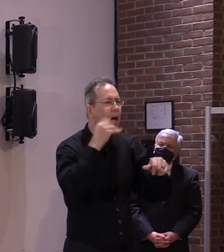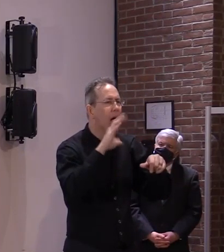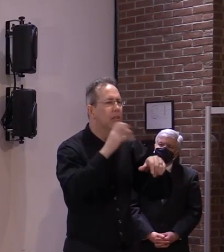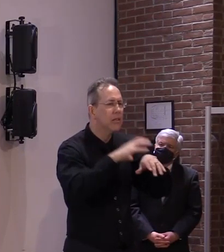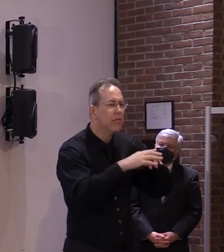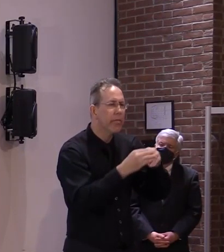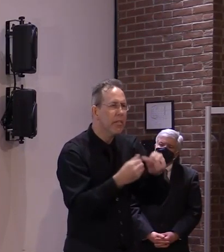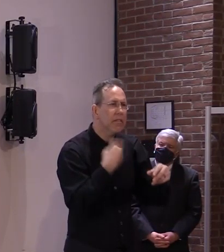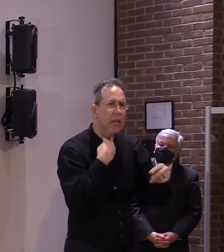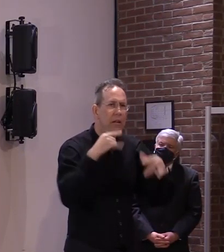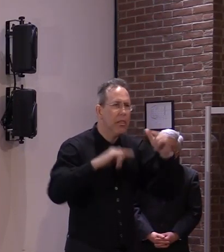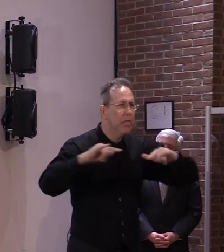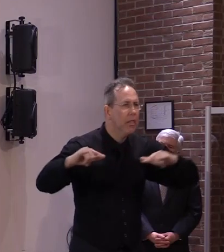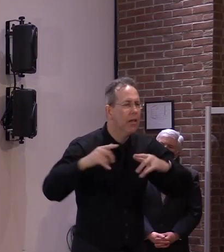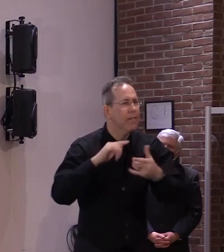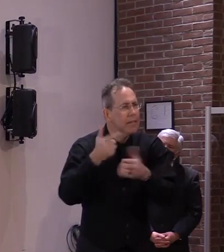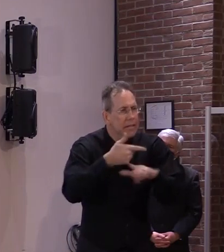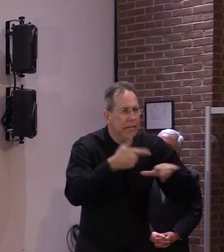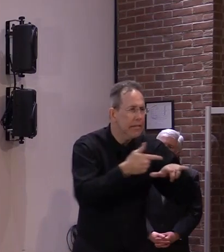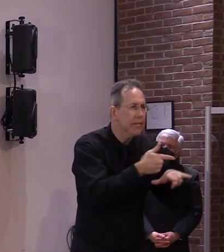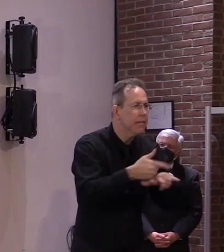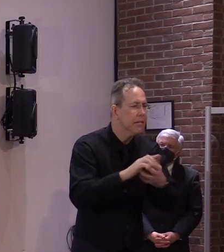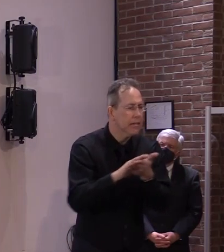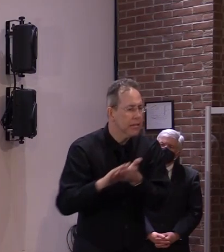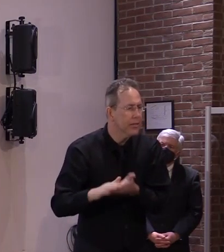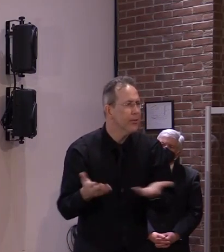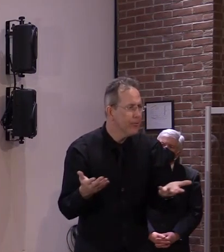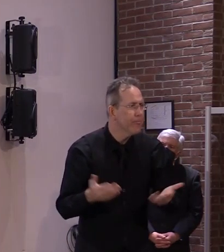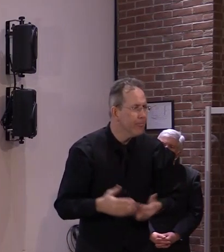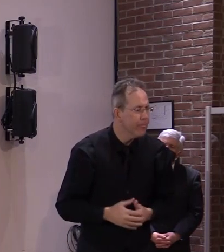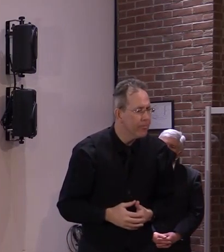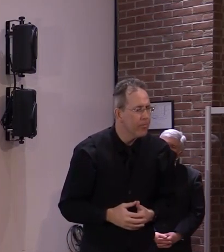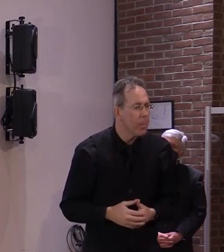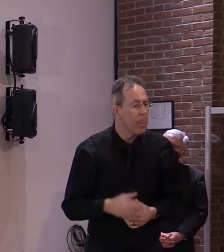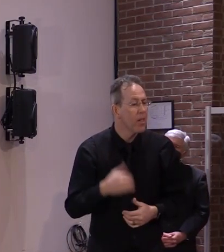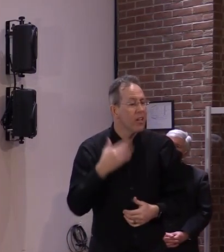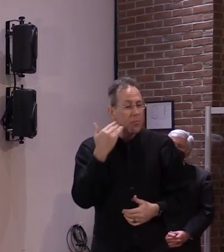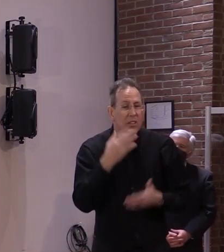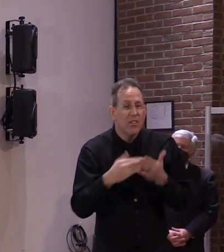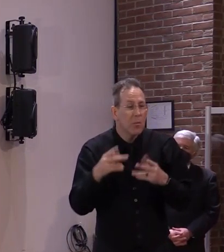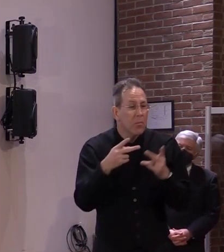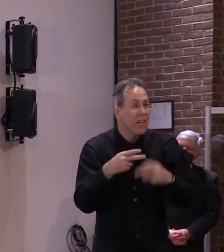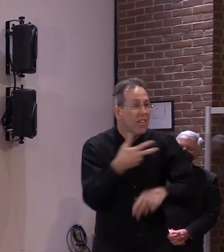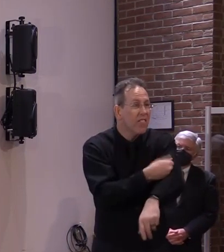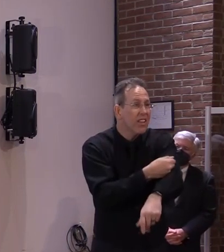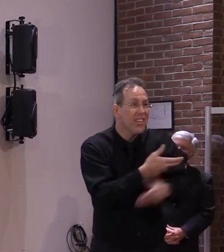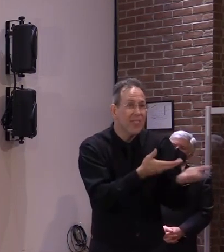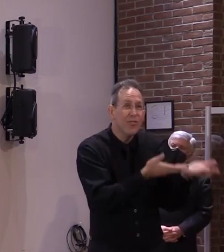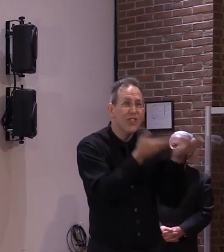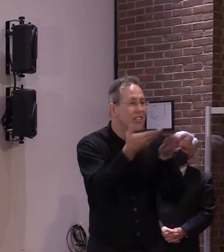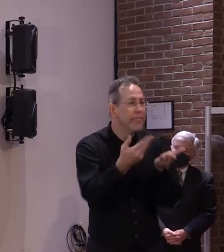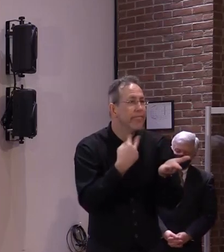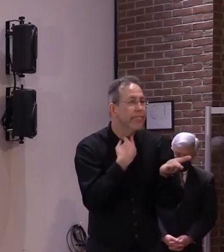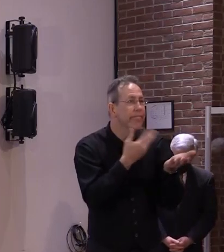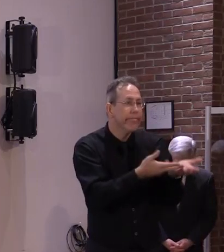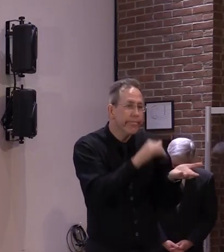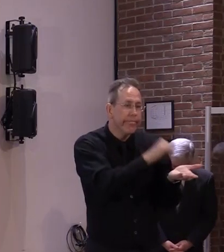least some postponements of some of the vaccines into different states. I don't know how that will affect